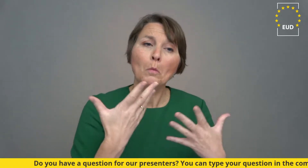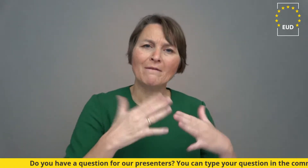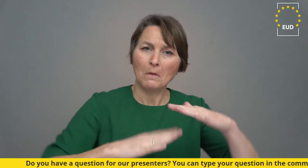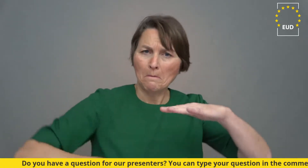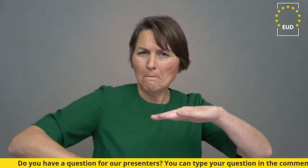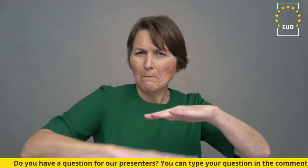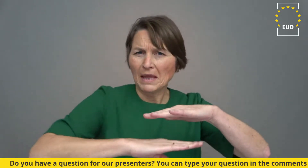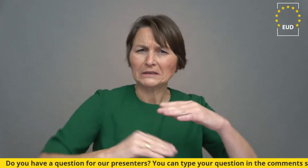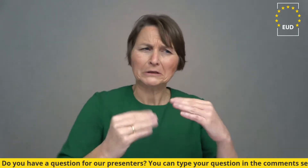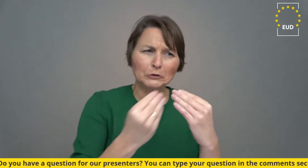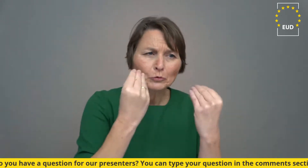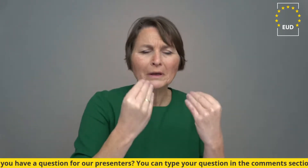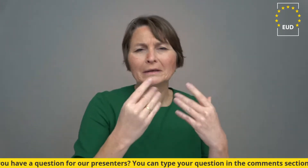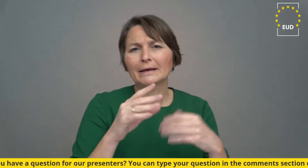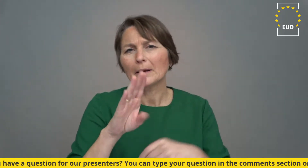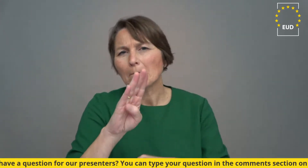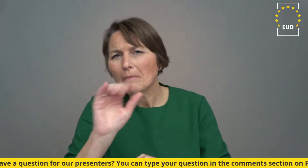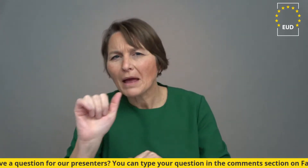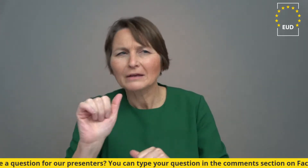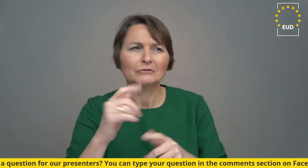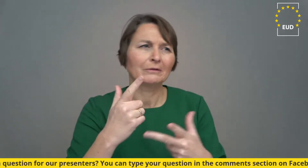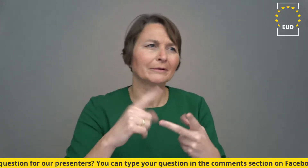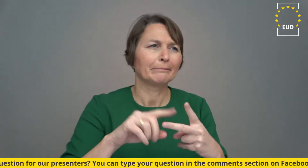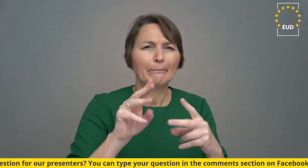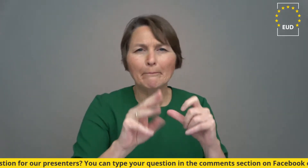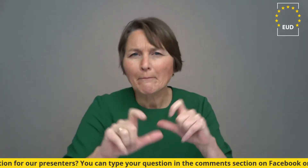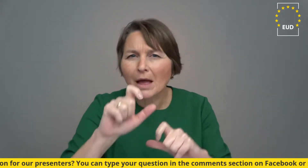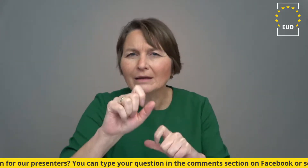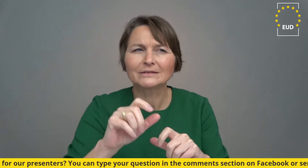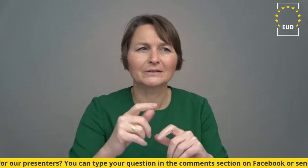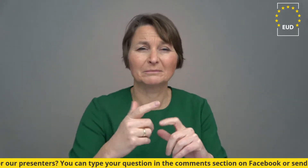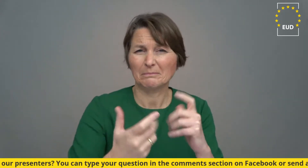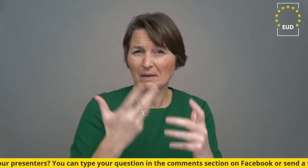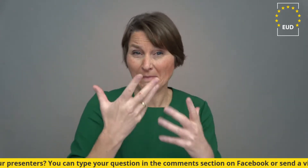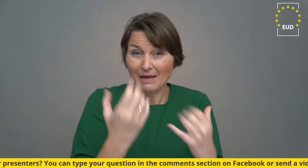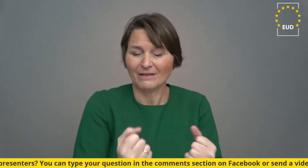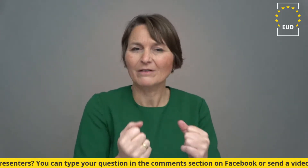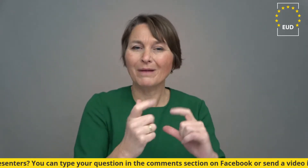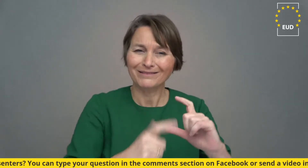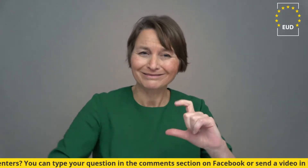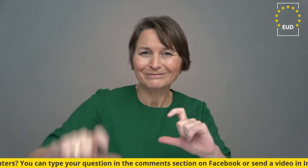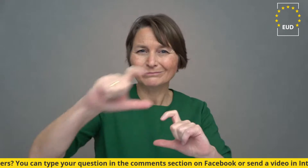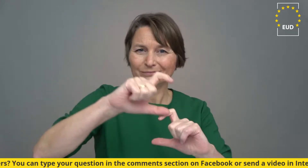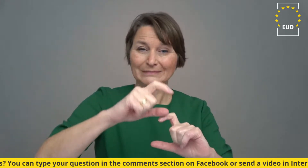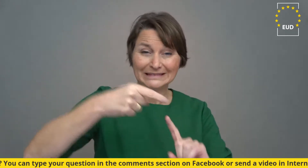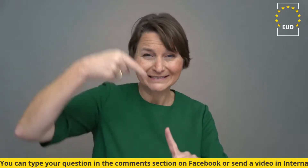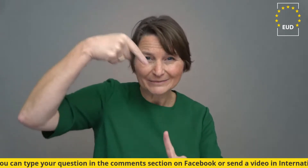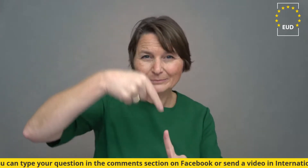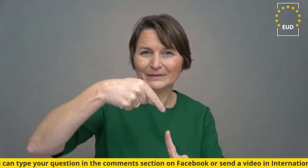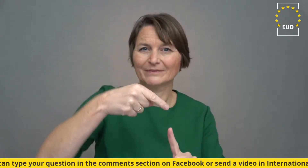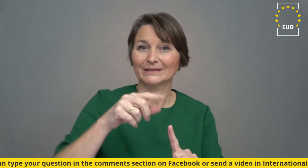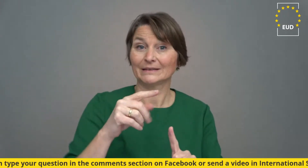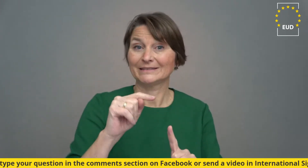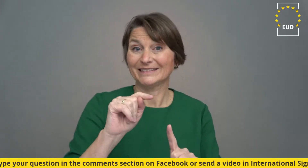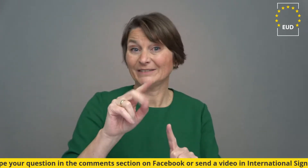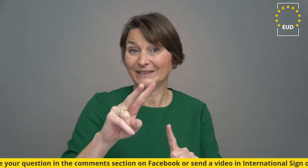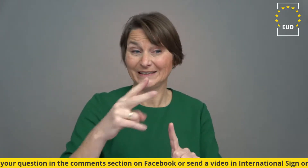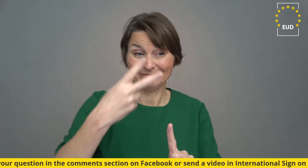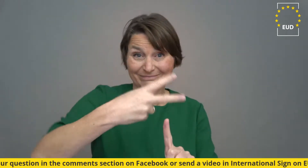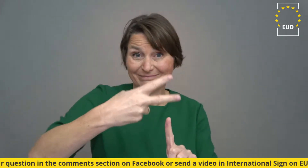One issue that came up was training. There are some bachelor sign language interpreter trainings and master trainings, but there's